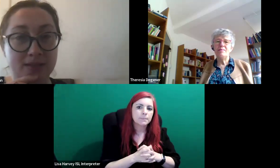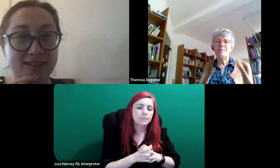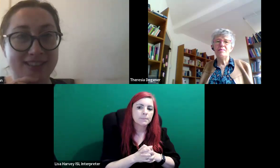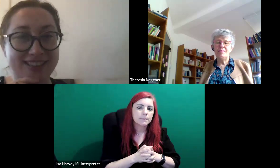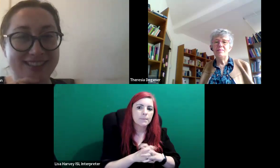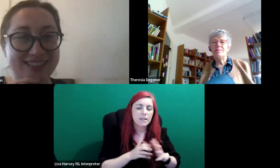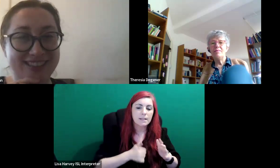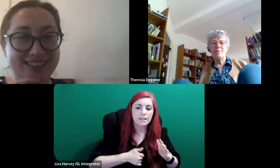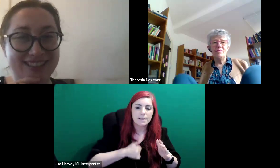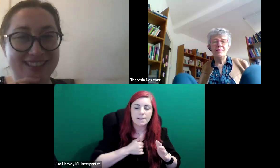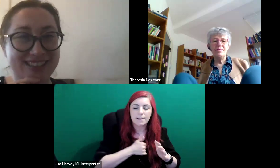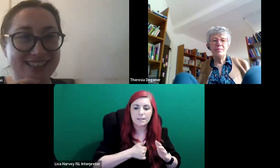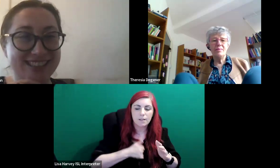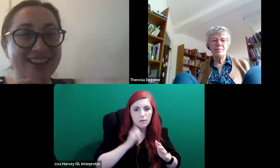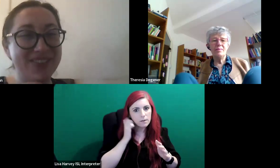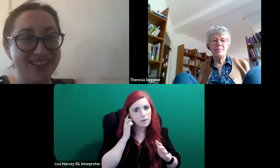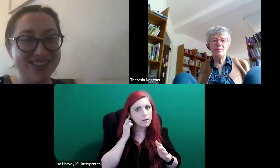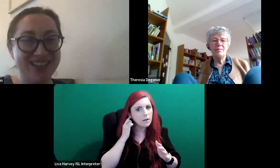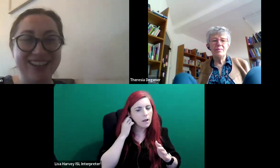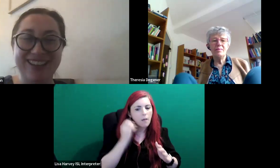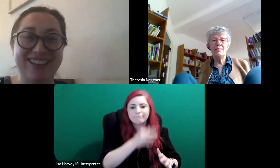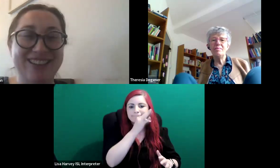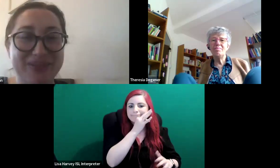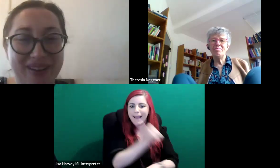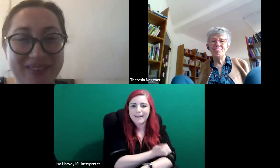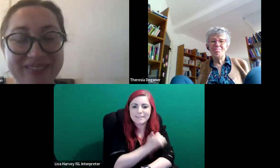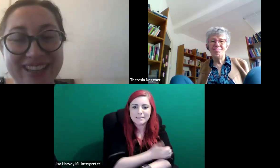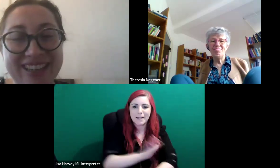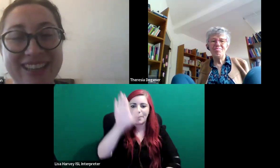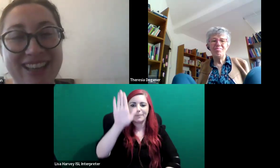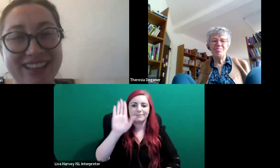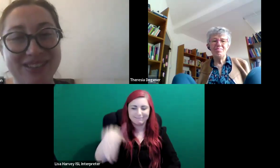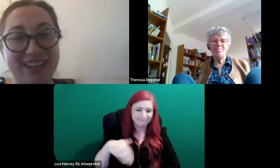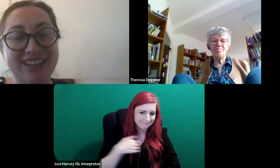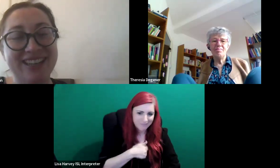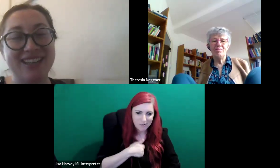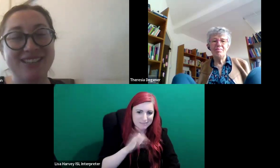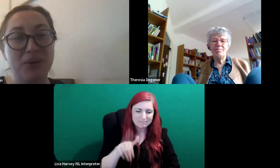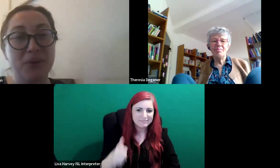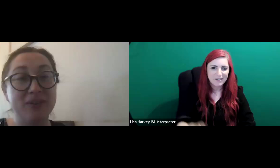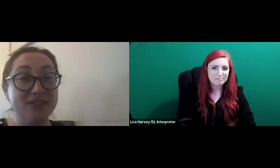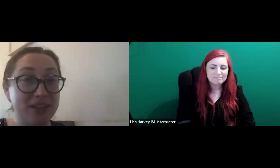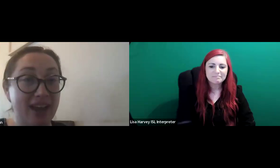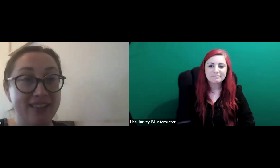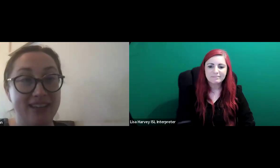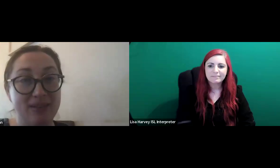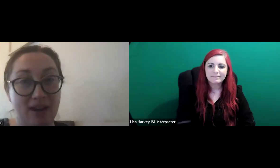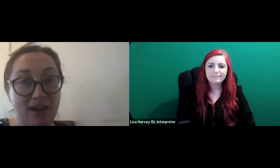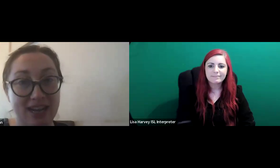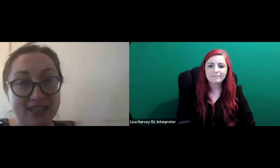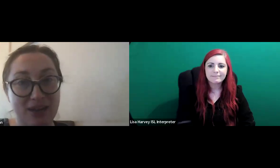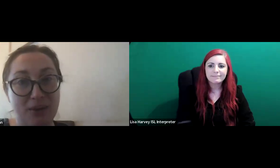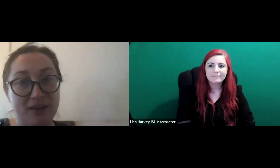Sorry, Eleanor. I think I accidentally put my hand up. Apologies. Oh, that's okay. No problem. That's okay. So yeah,